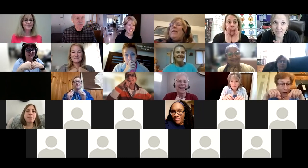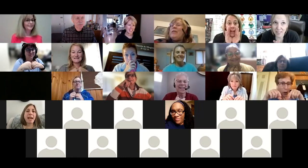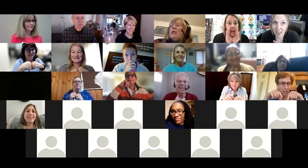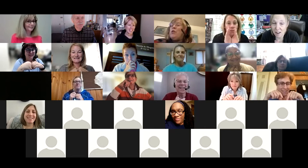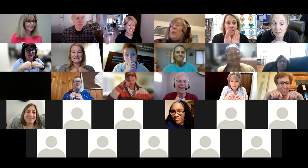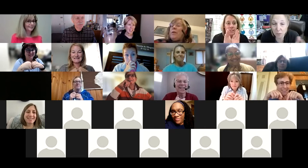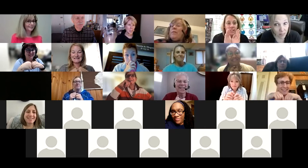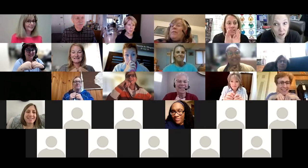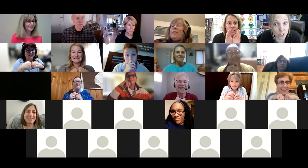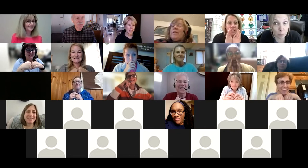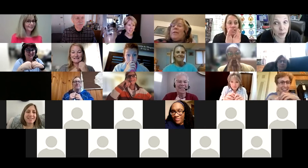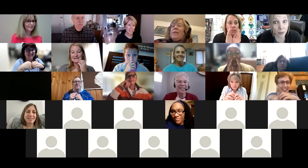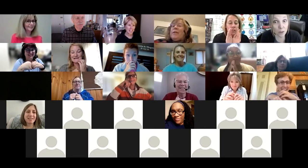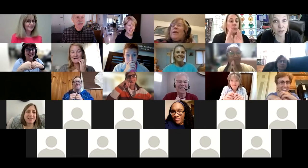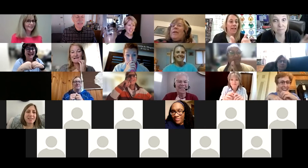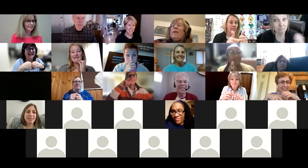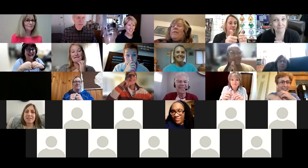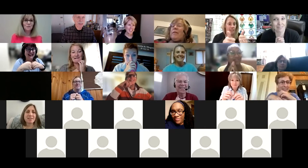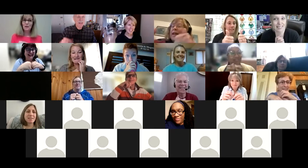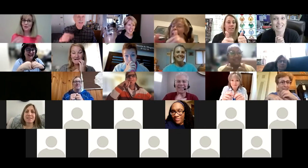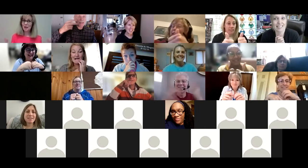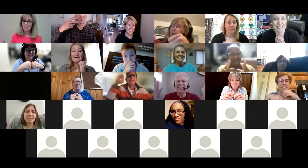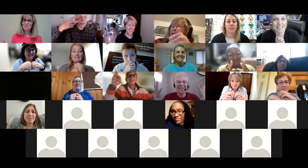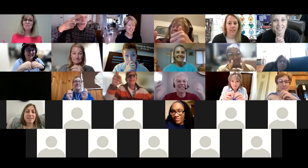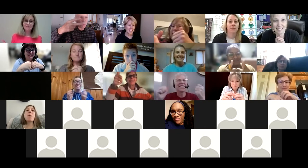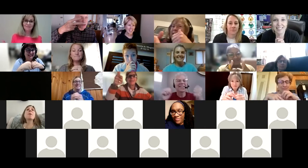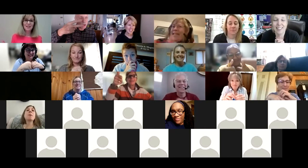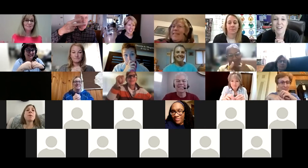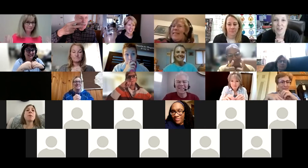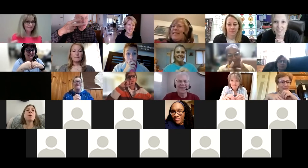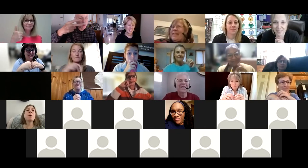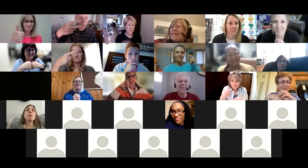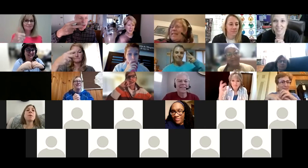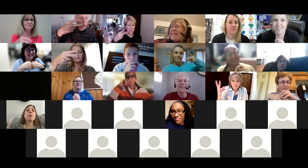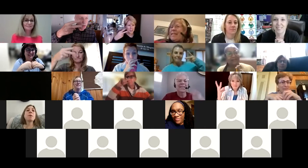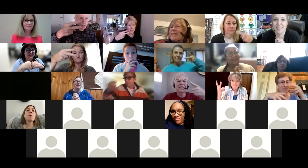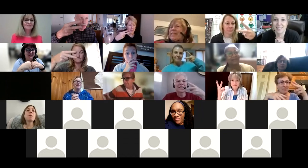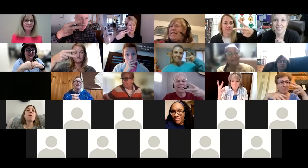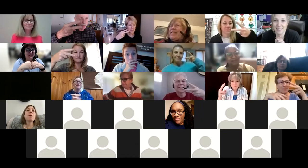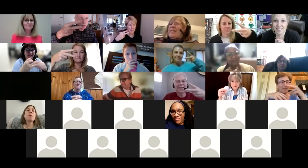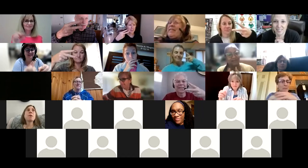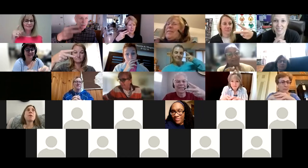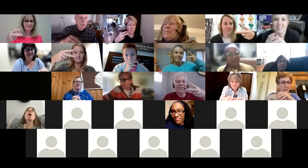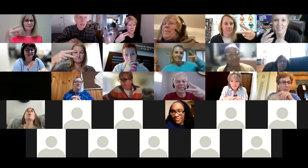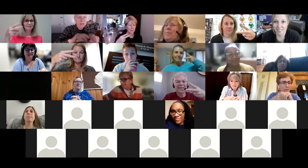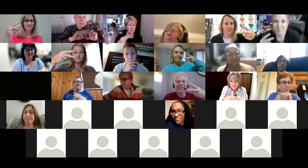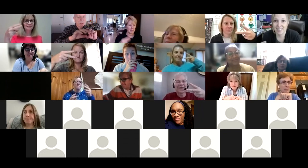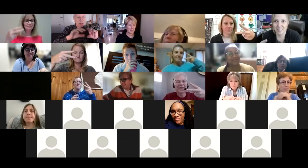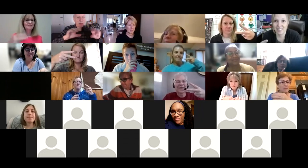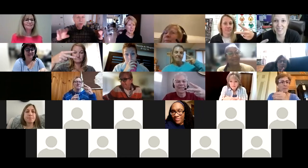Everyone loves superheroes? Yes. The first two sentences are about superheroes, and then the triple